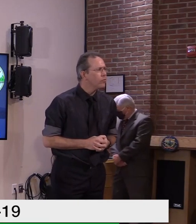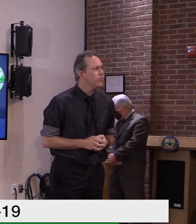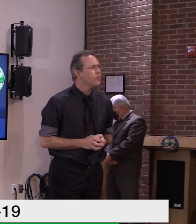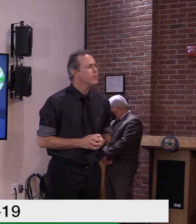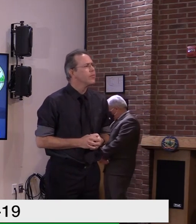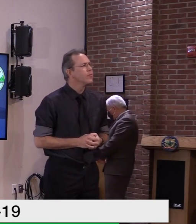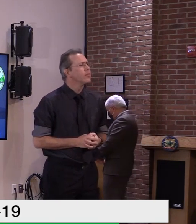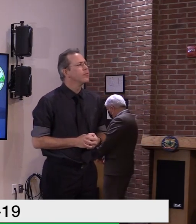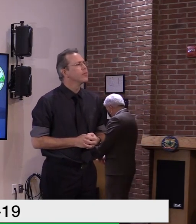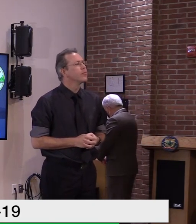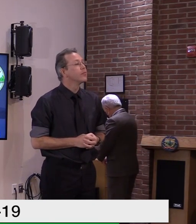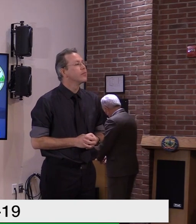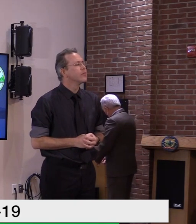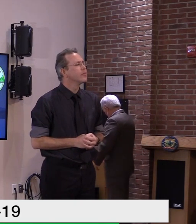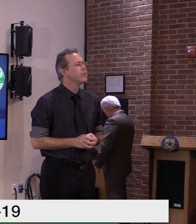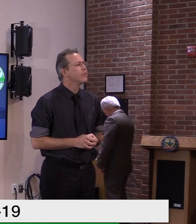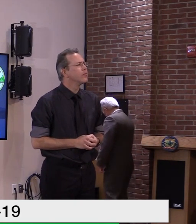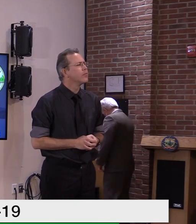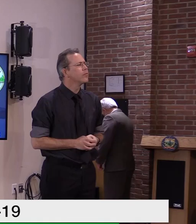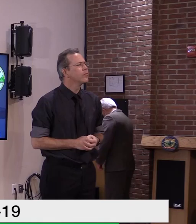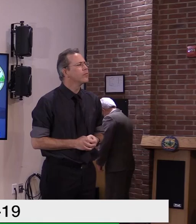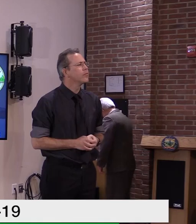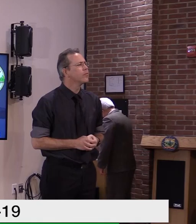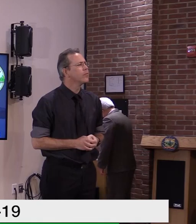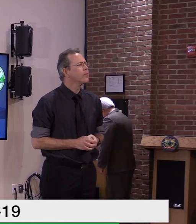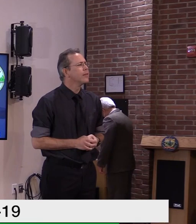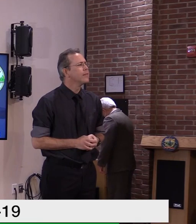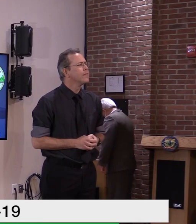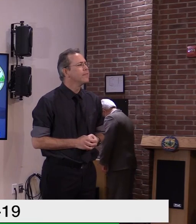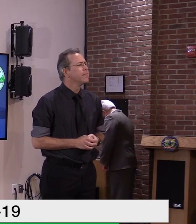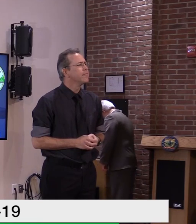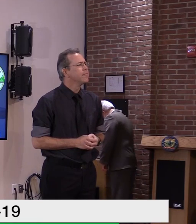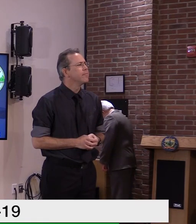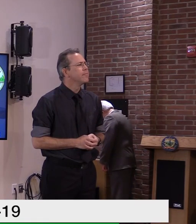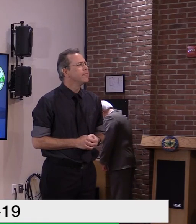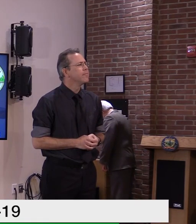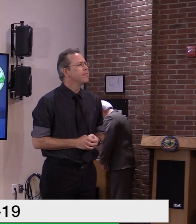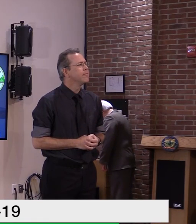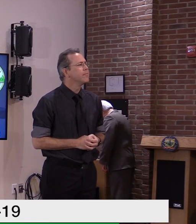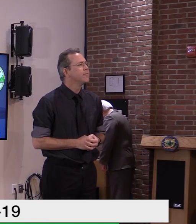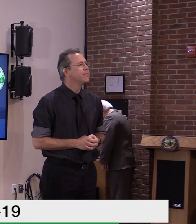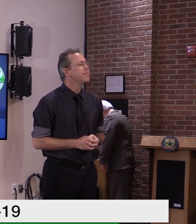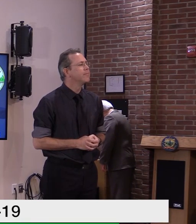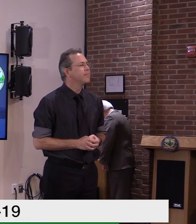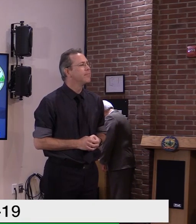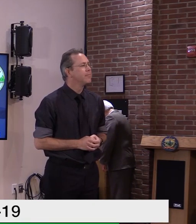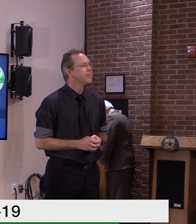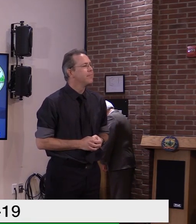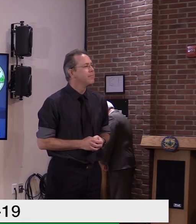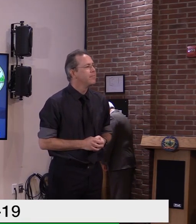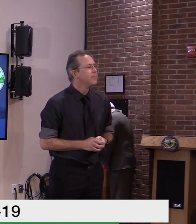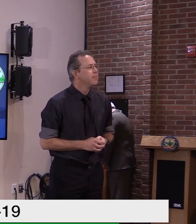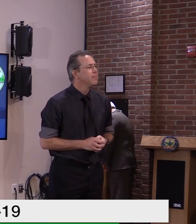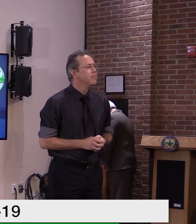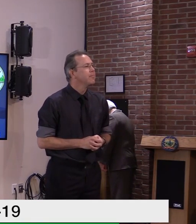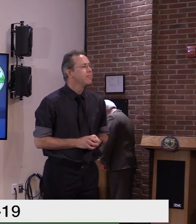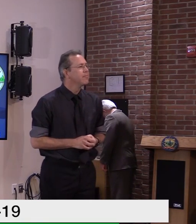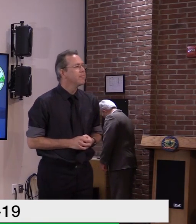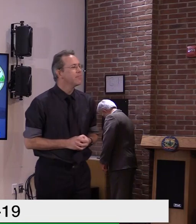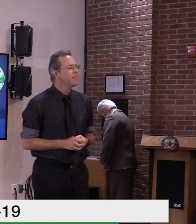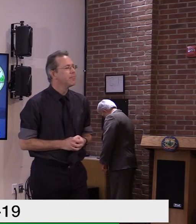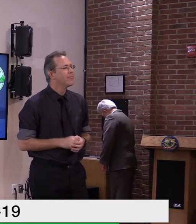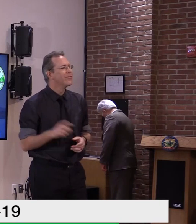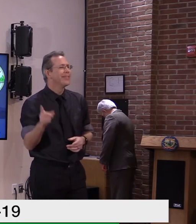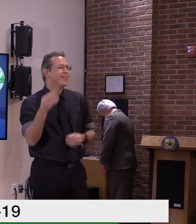is not going to be taxable, but they've received a lot of local companies have received state grants, which are pretty substantial. Do you